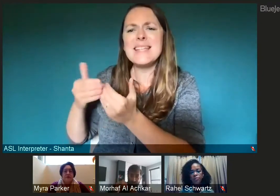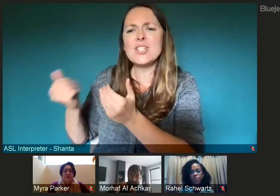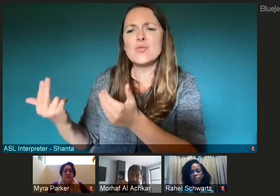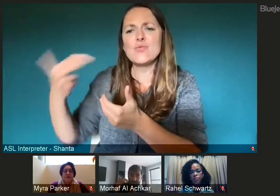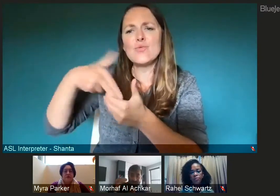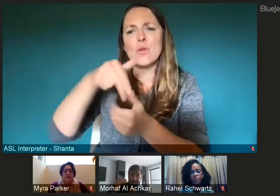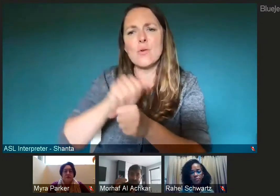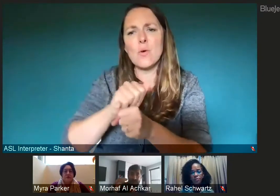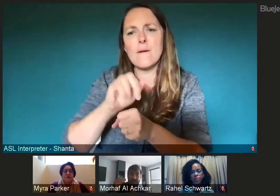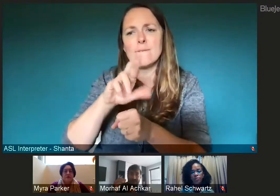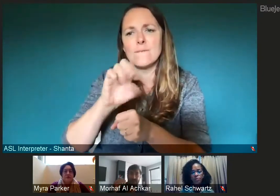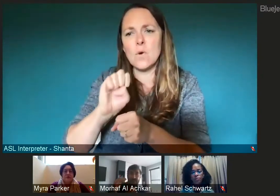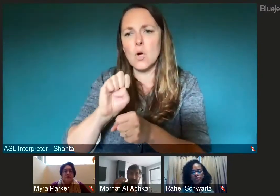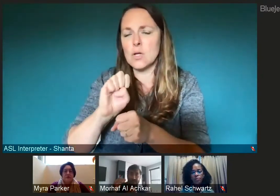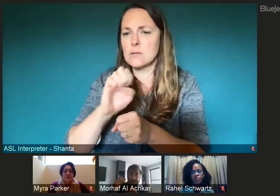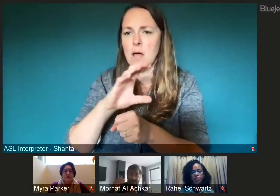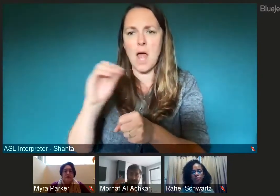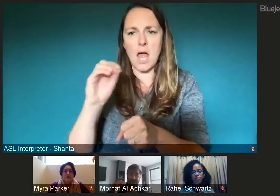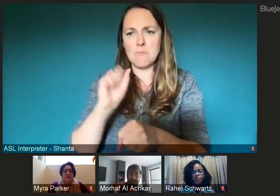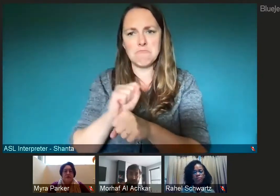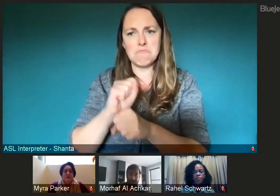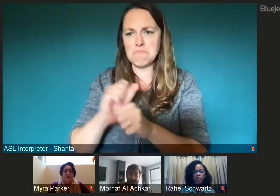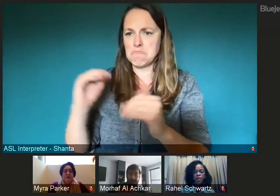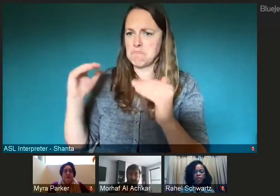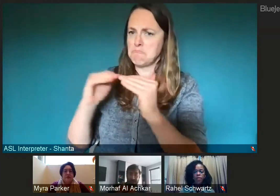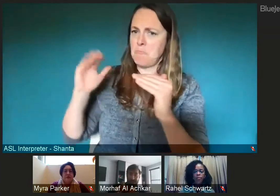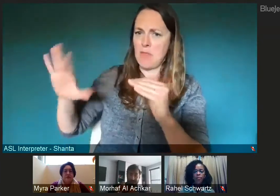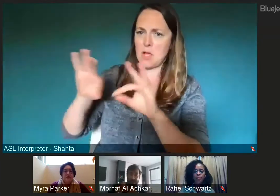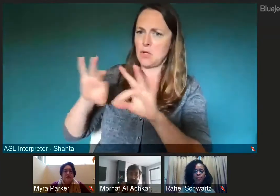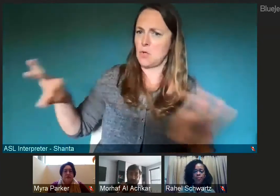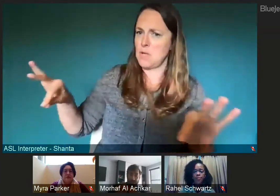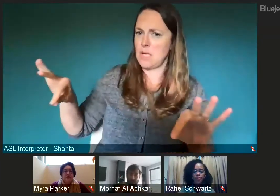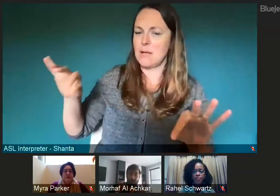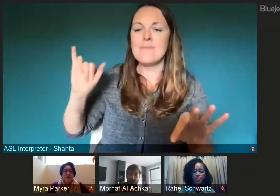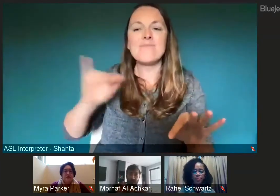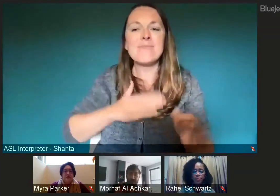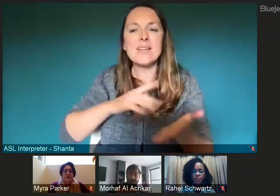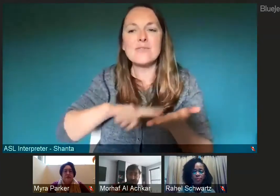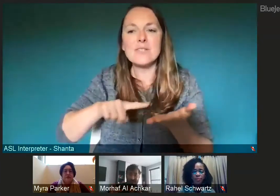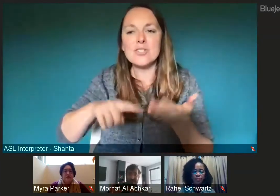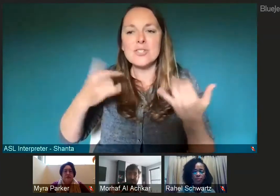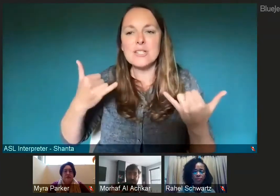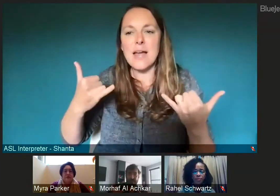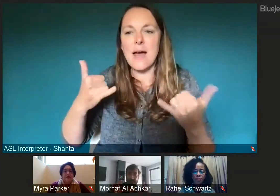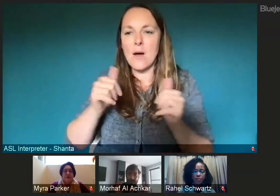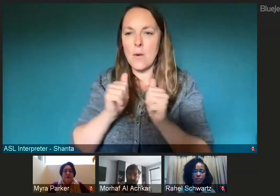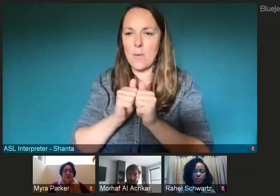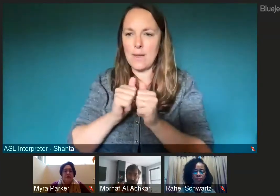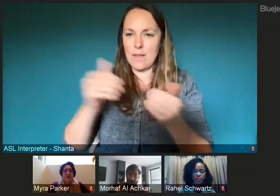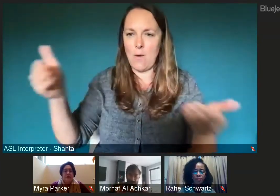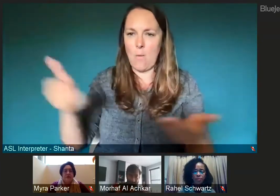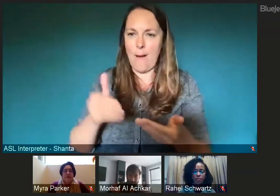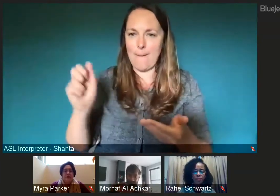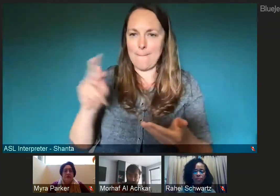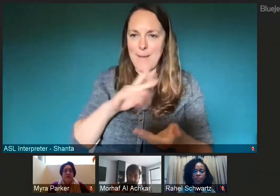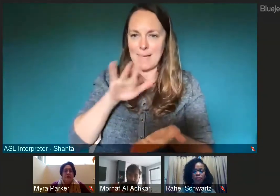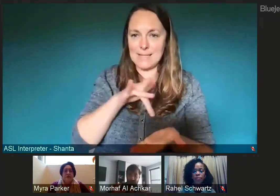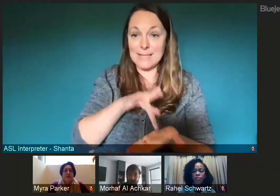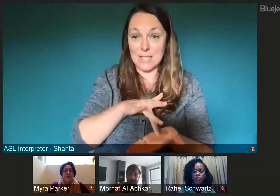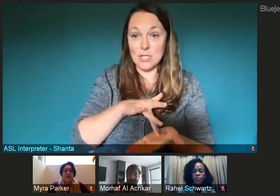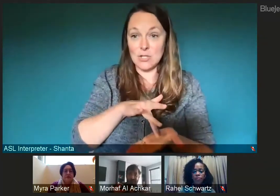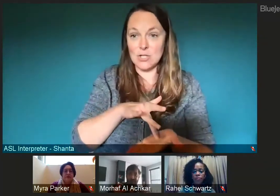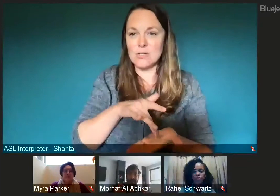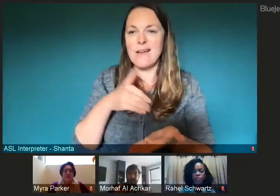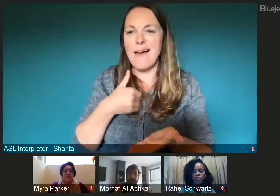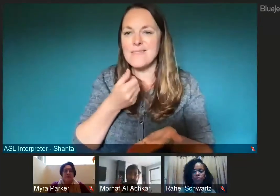at the maximum of their capacity. This is a research that I'm doing with welcome back centers. Those are the groups, and there are a couple